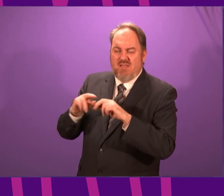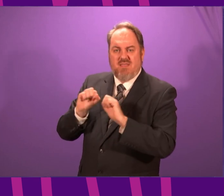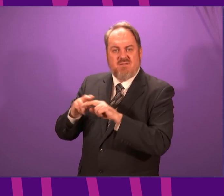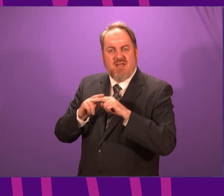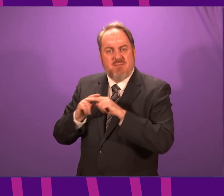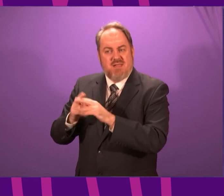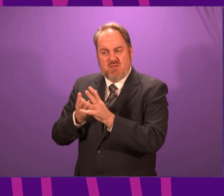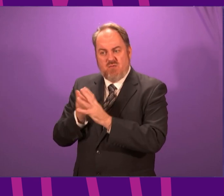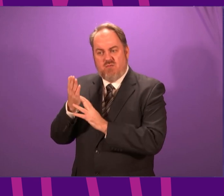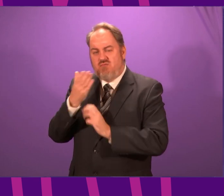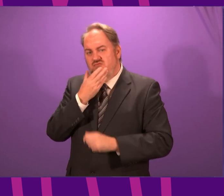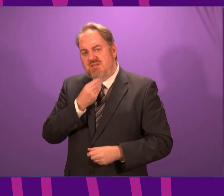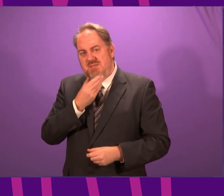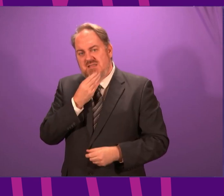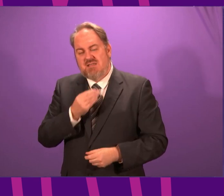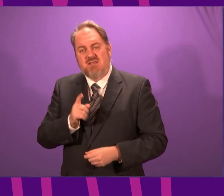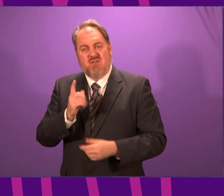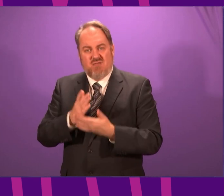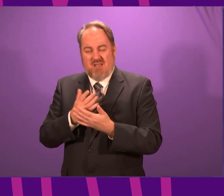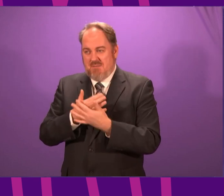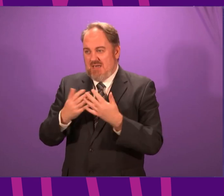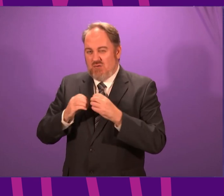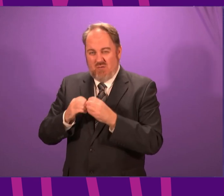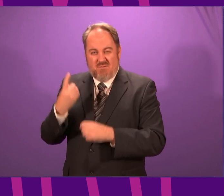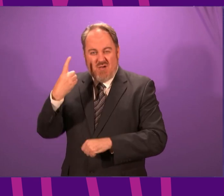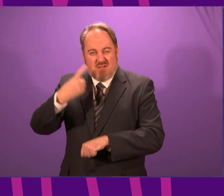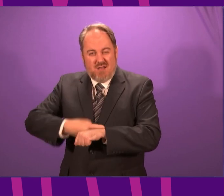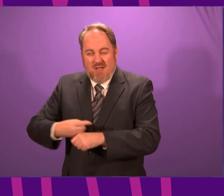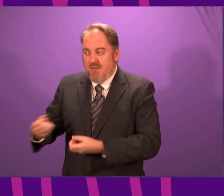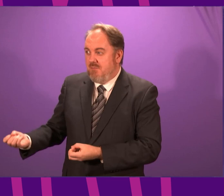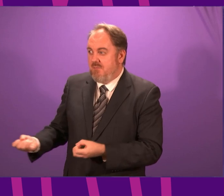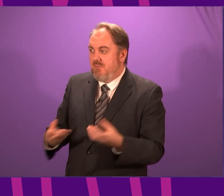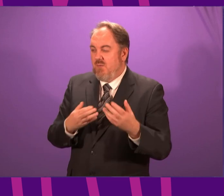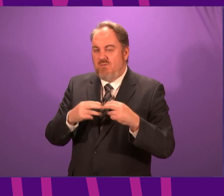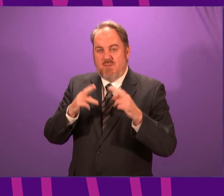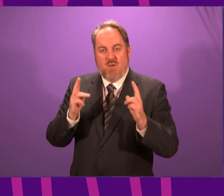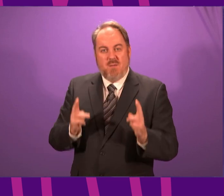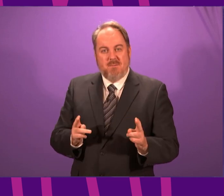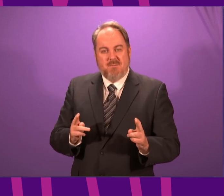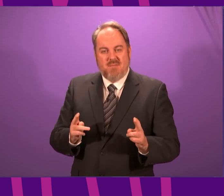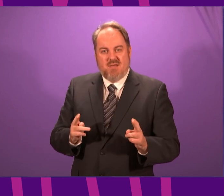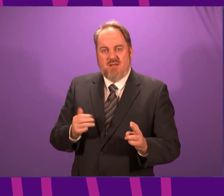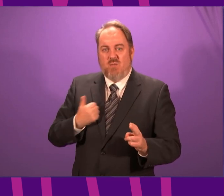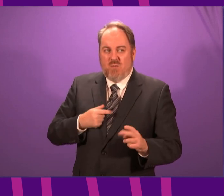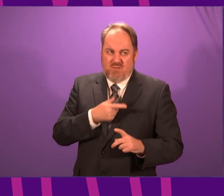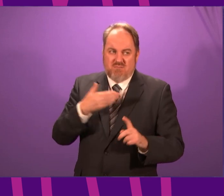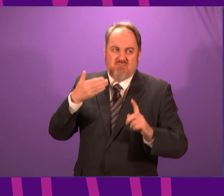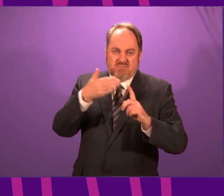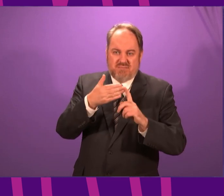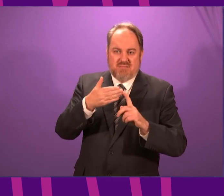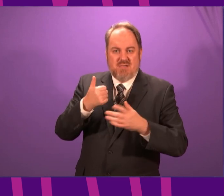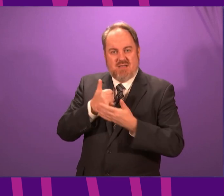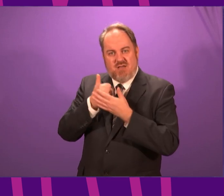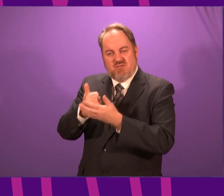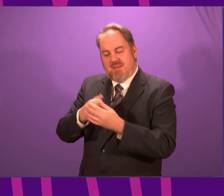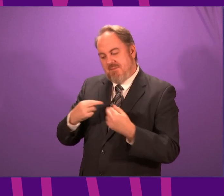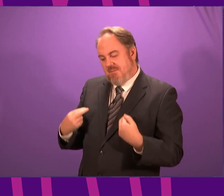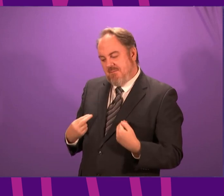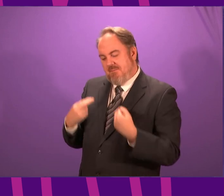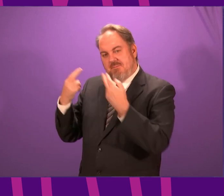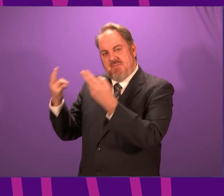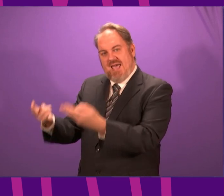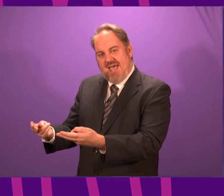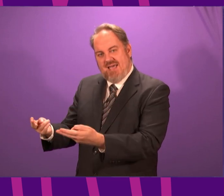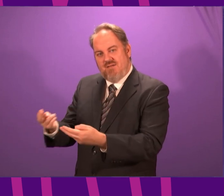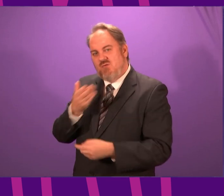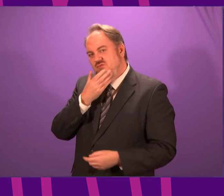progress to ensure that students, many away from home for the first time, can indeed return to their families safely for the Christmas break. But that's